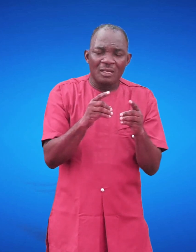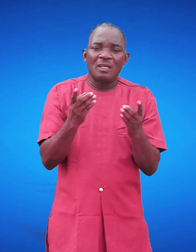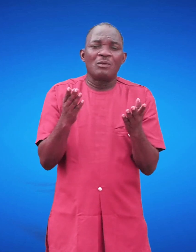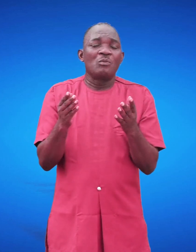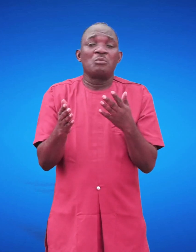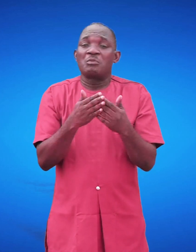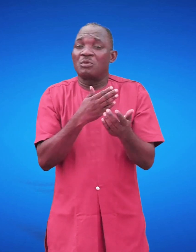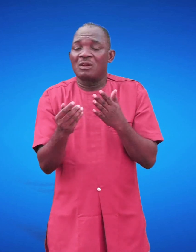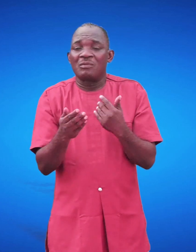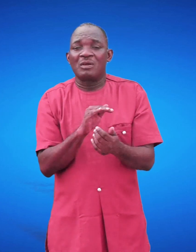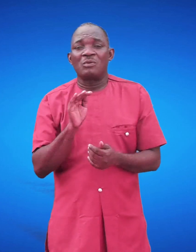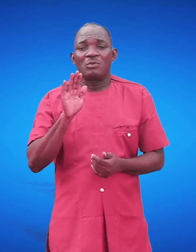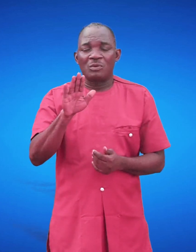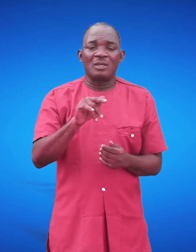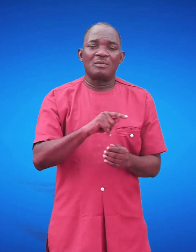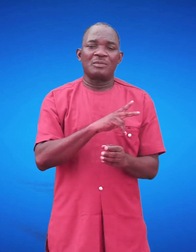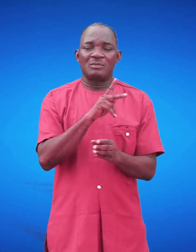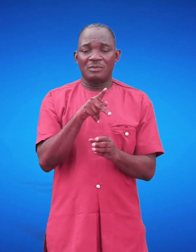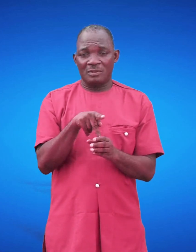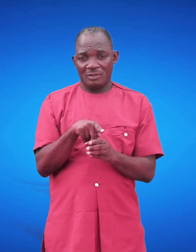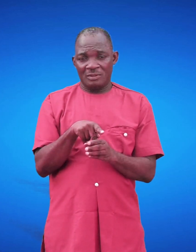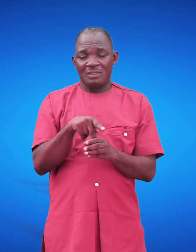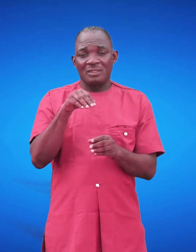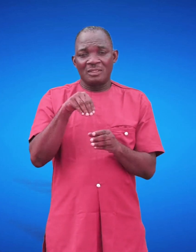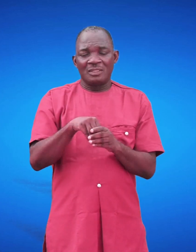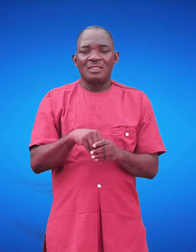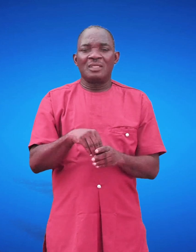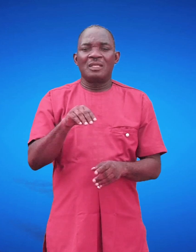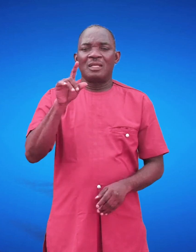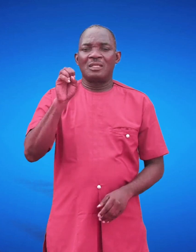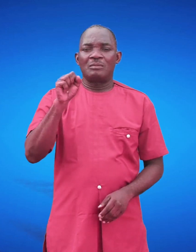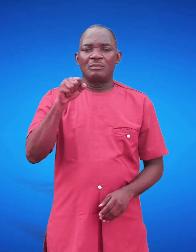regarding your participation in the program.